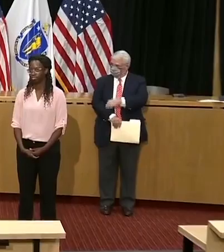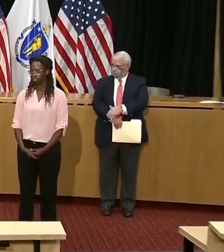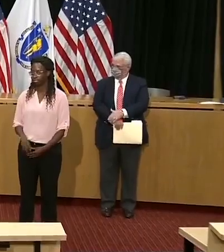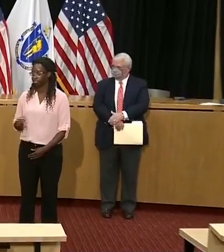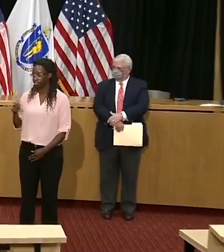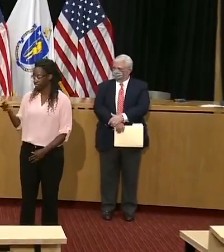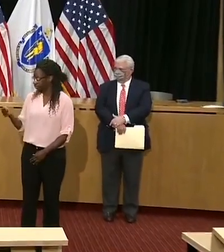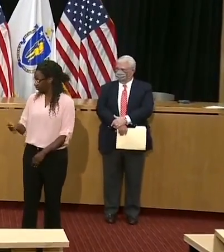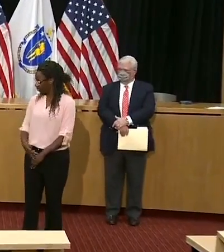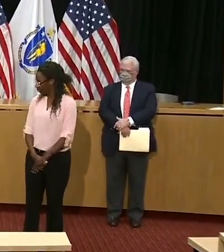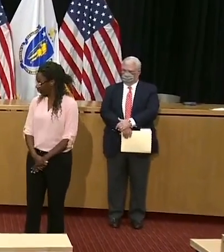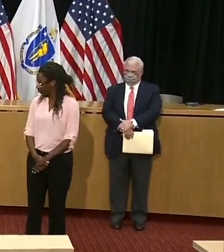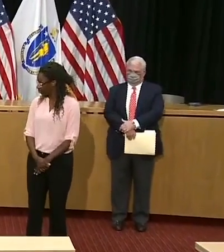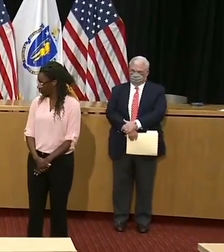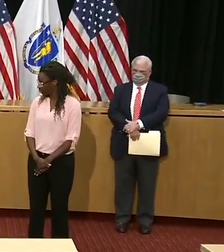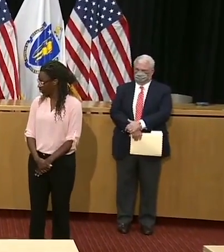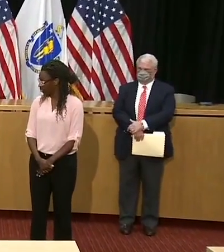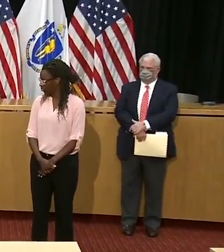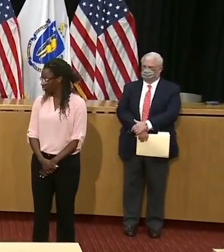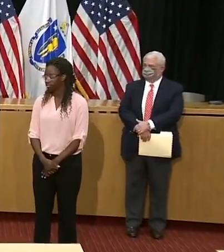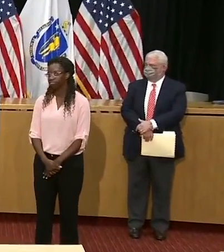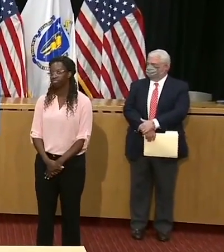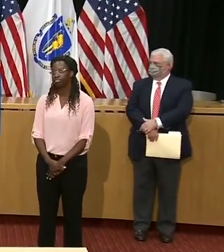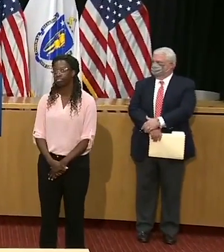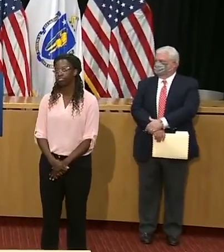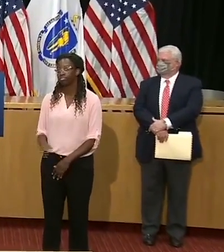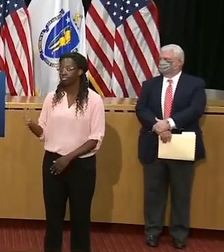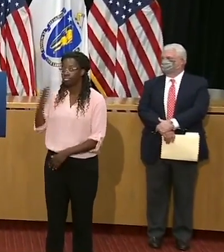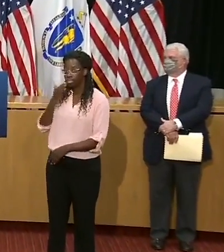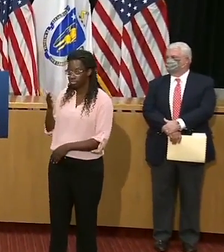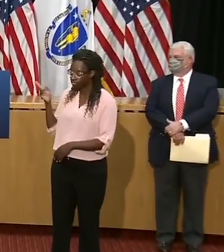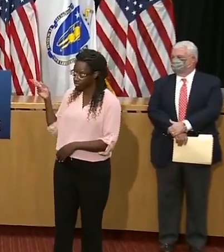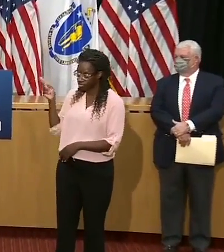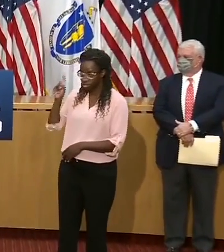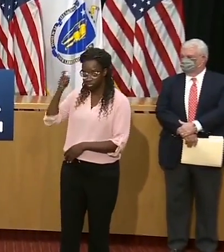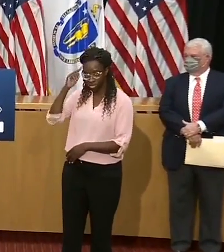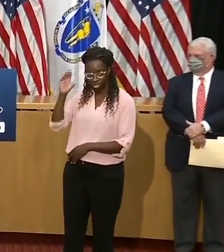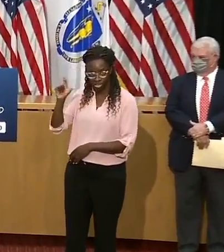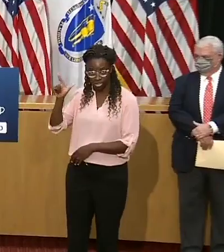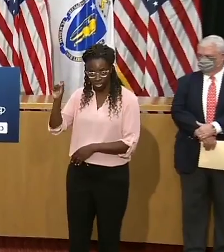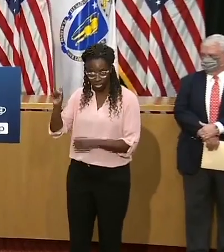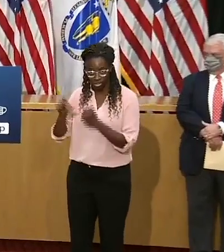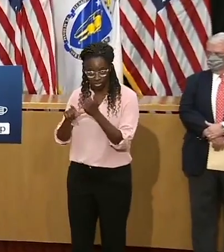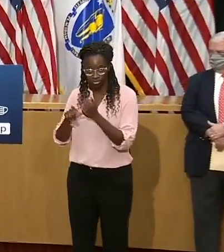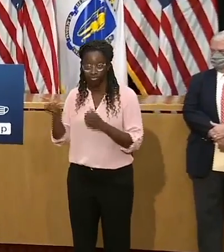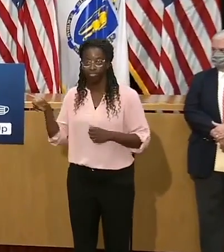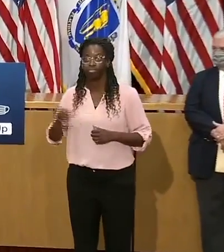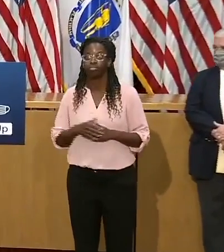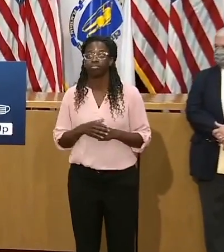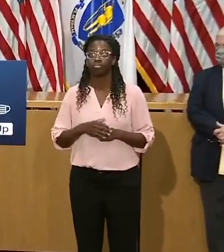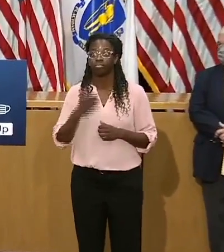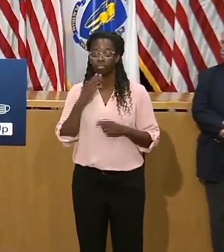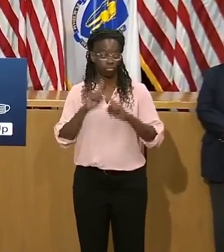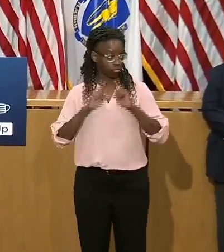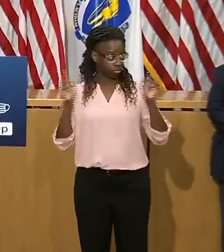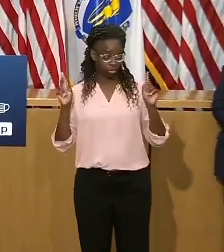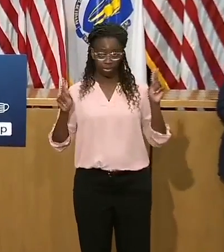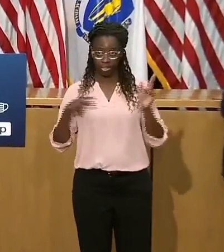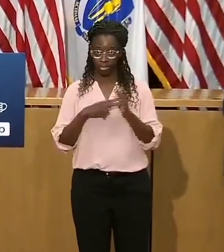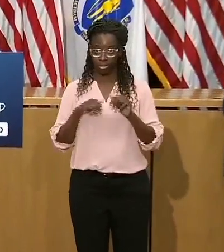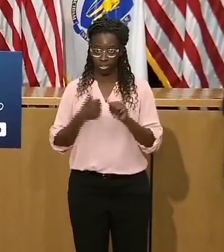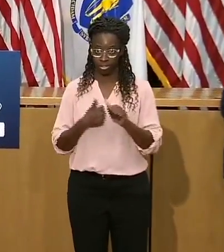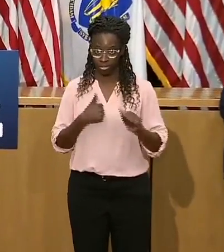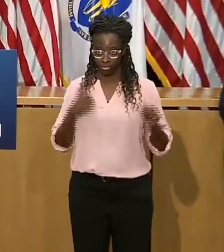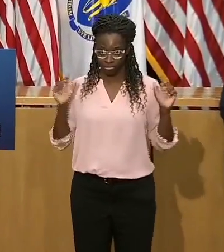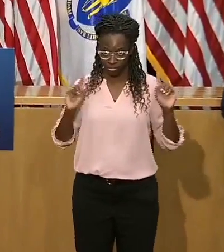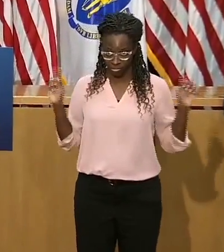Well, thank you, Governor, Lieutenant Governor. Thank you to my fellow cabinet members, Secretaries Acosta and Heffernan, for being here today and for your role in making